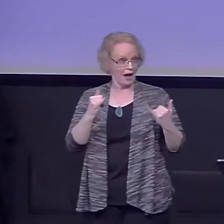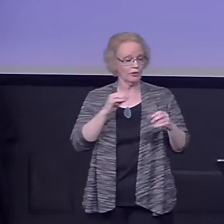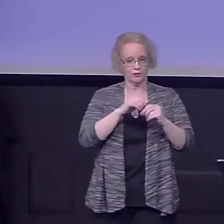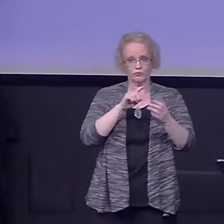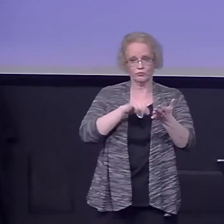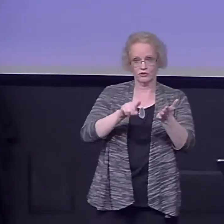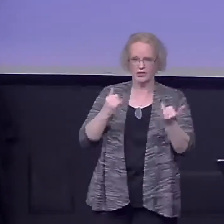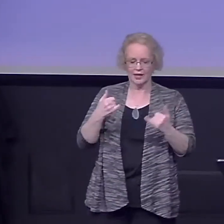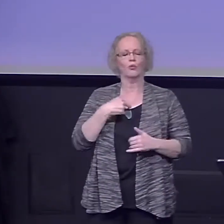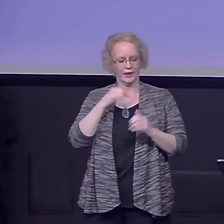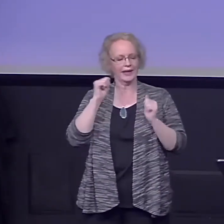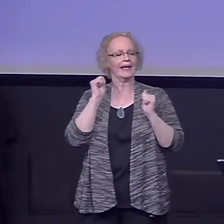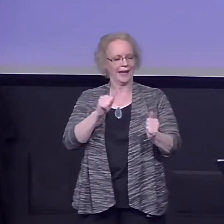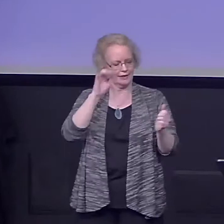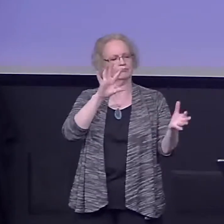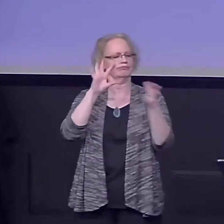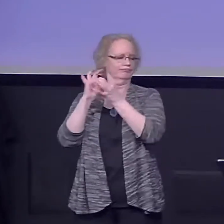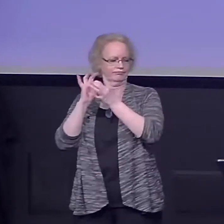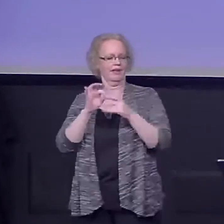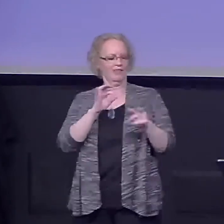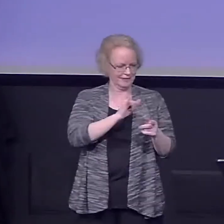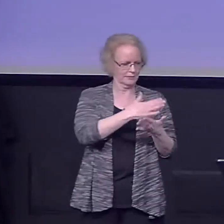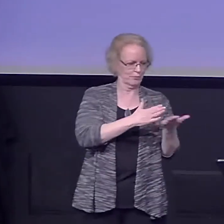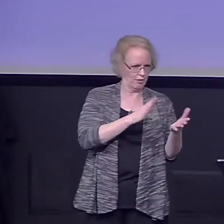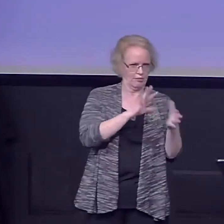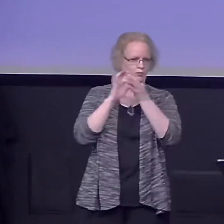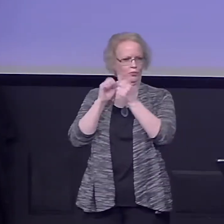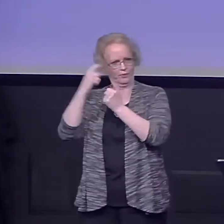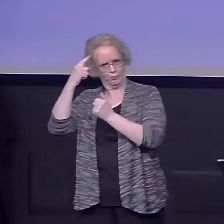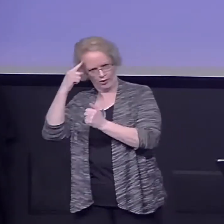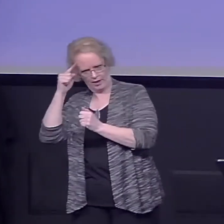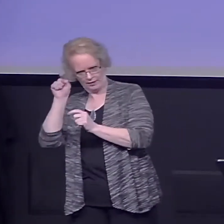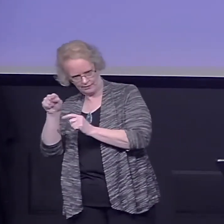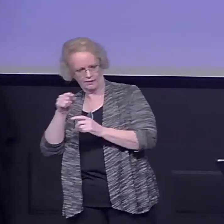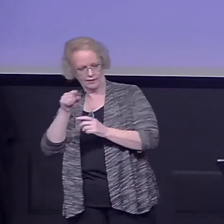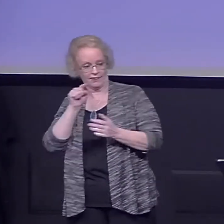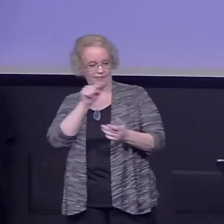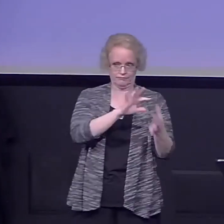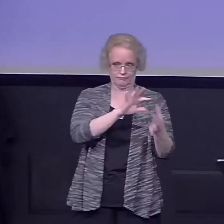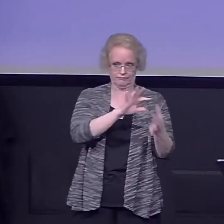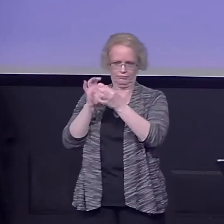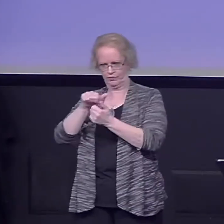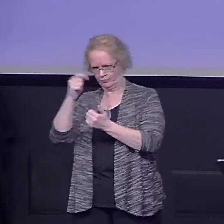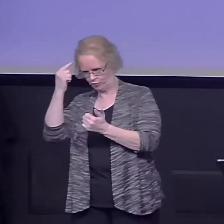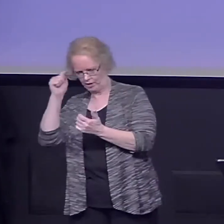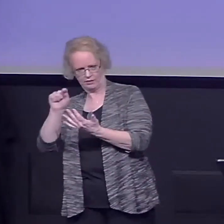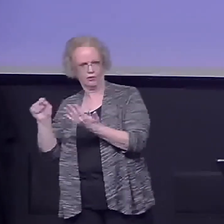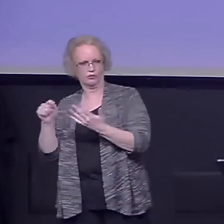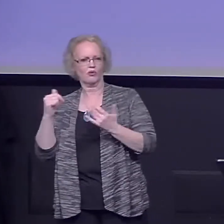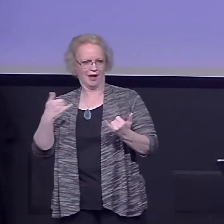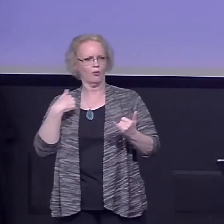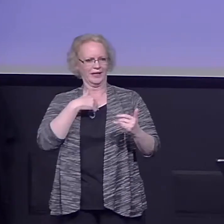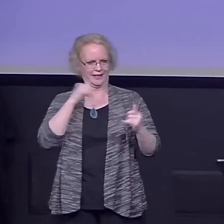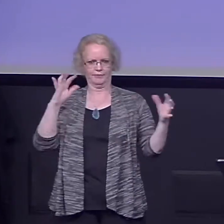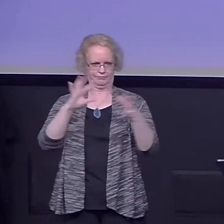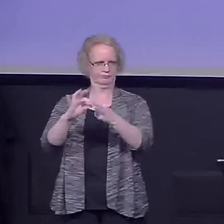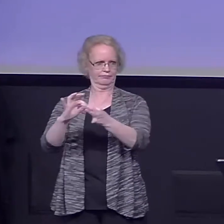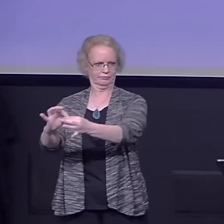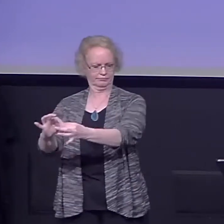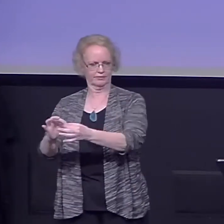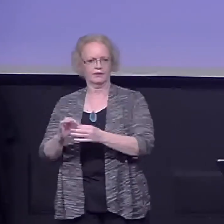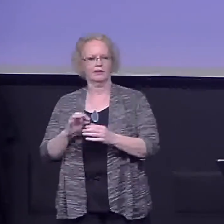these components that he was talking about to different brain systems. And now I think the question of where language came from becomes